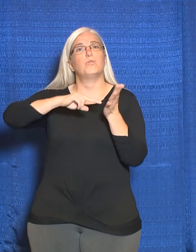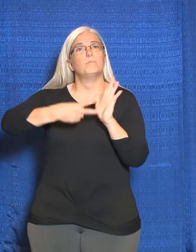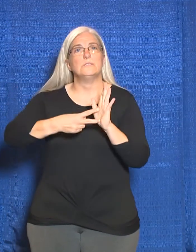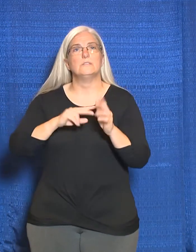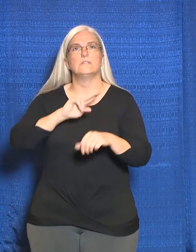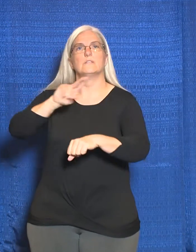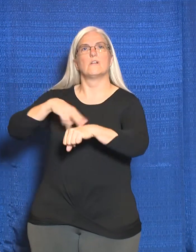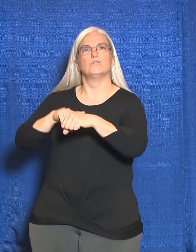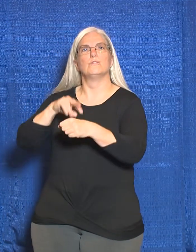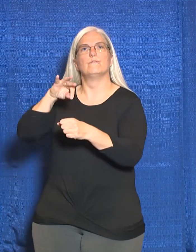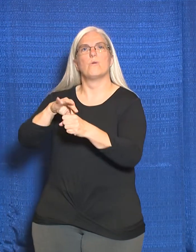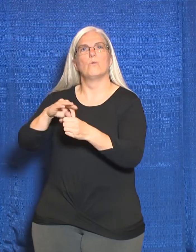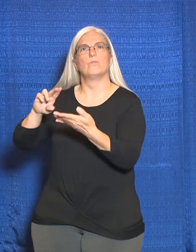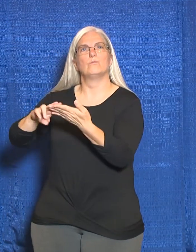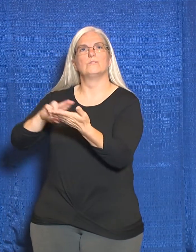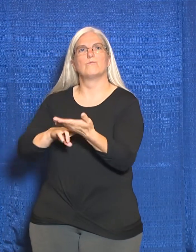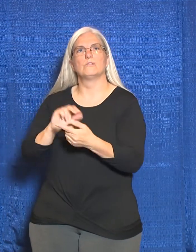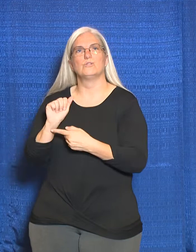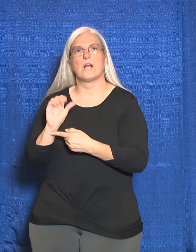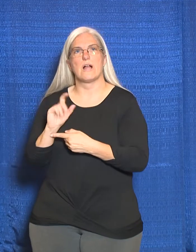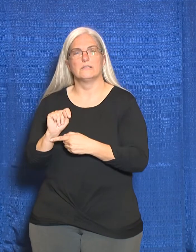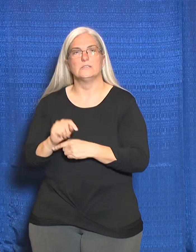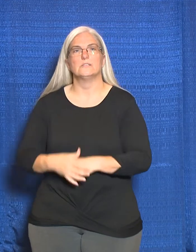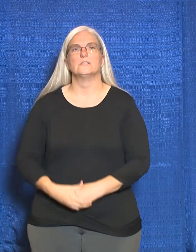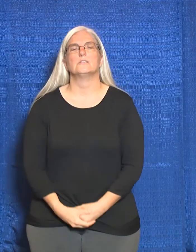Goals of the National Voter Registration Act.